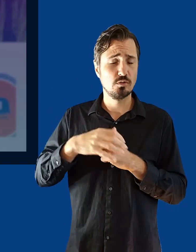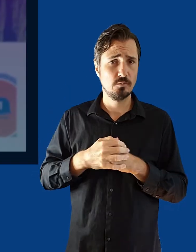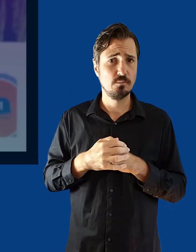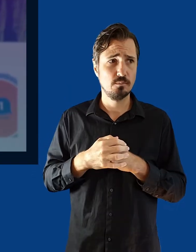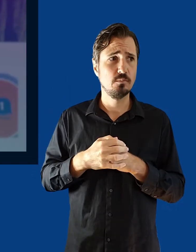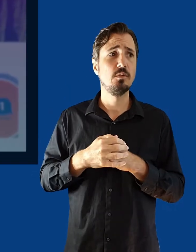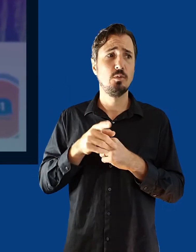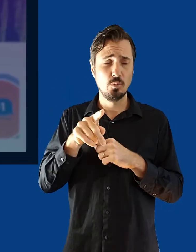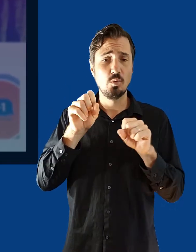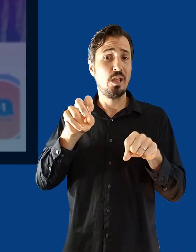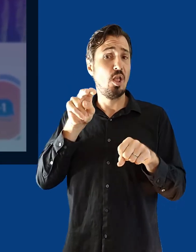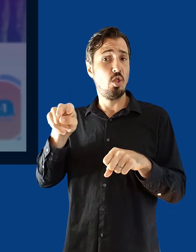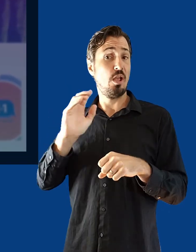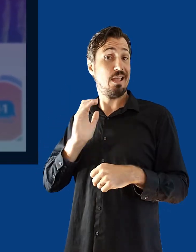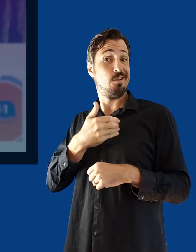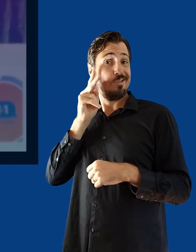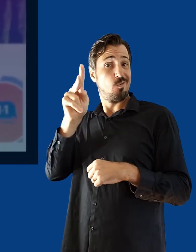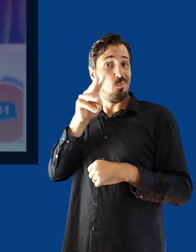at